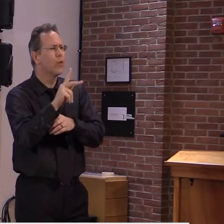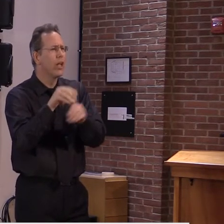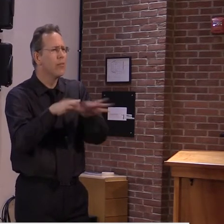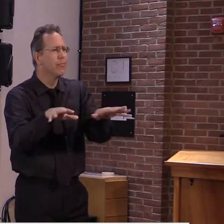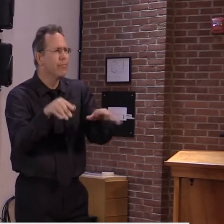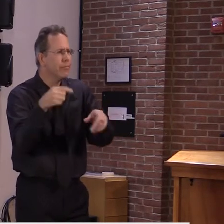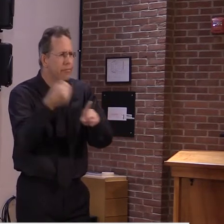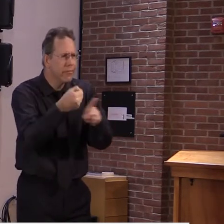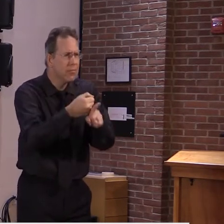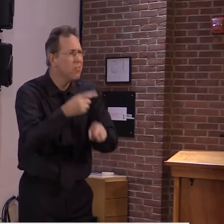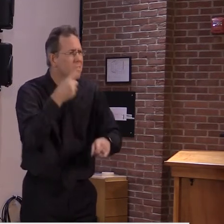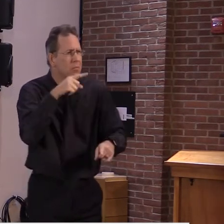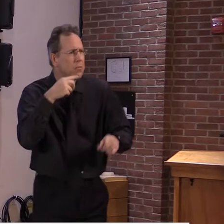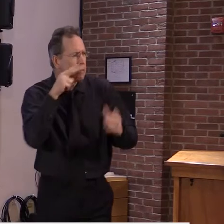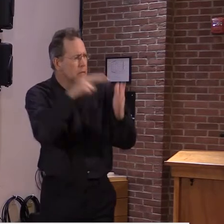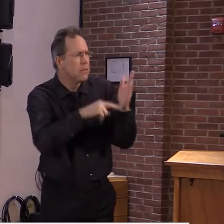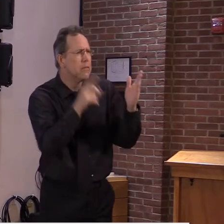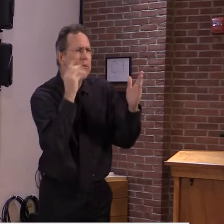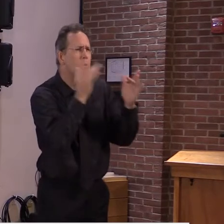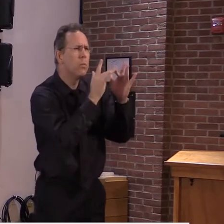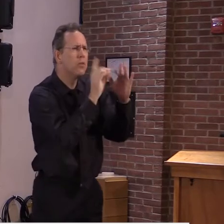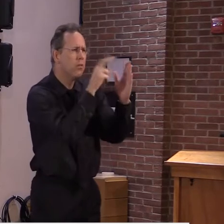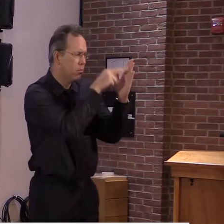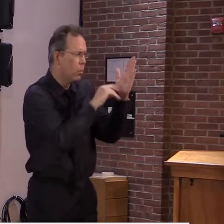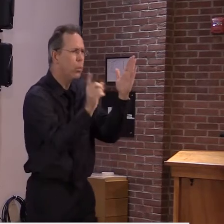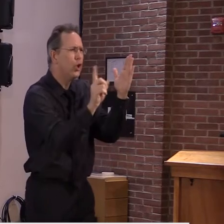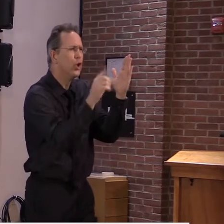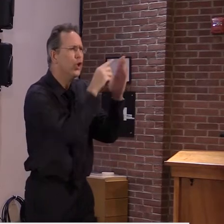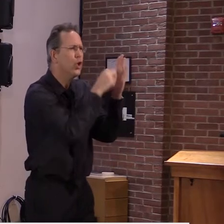of places and number of cases